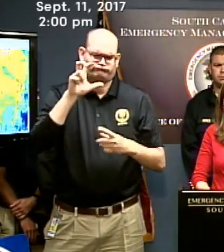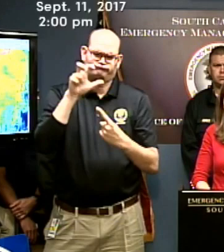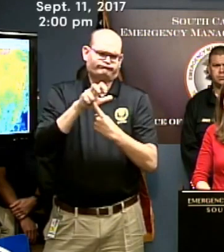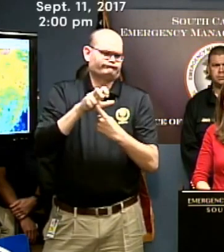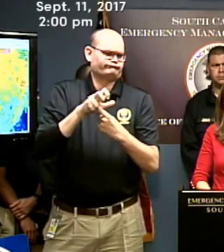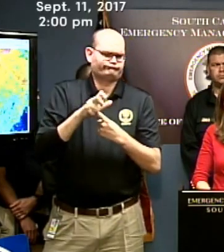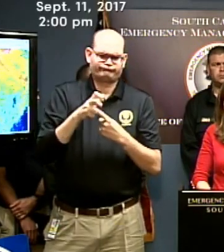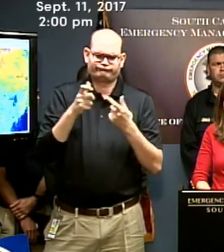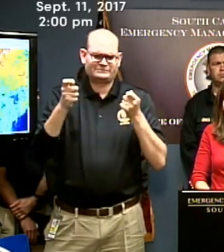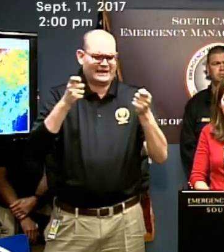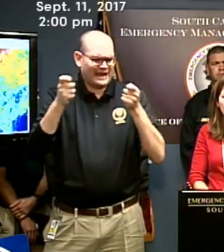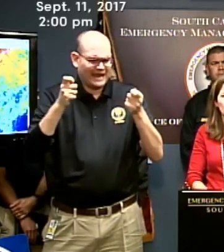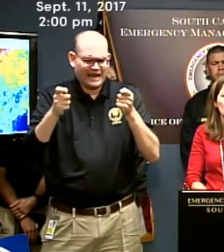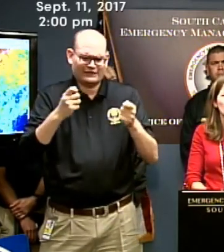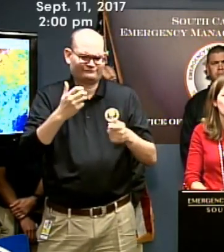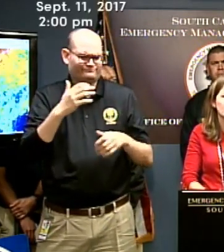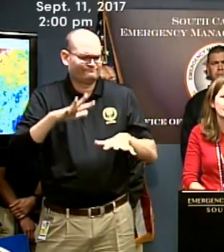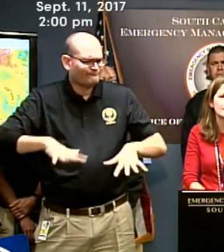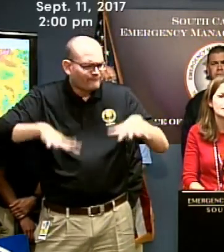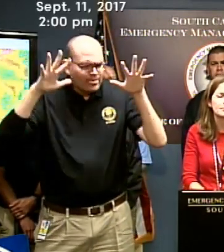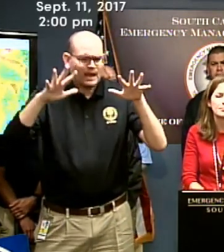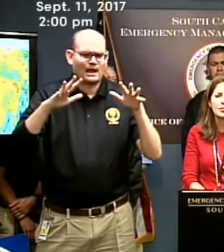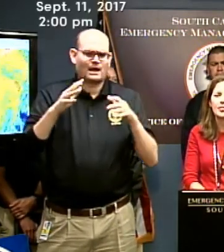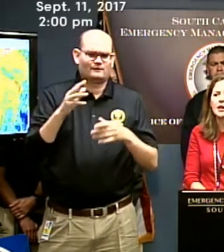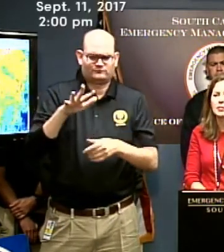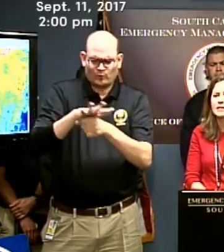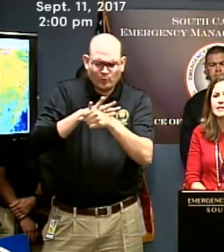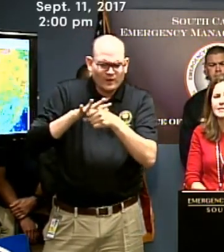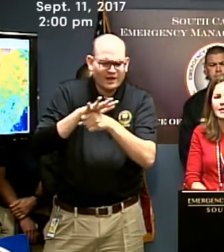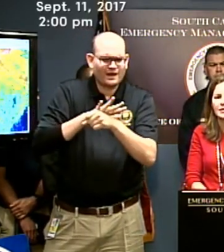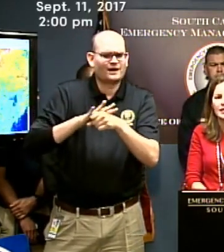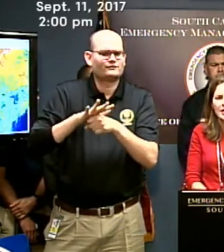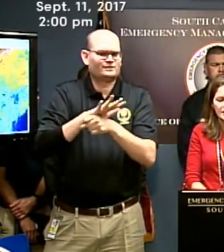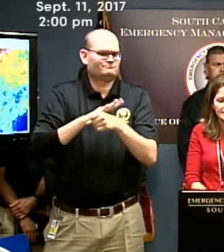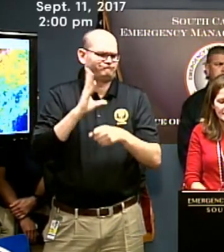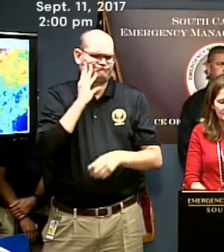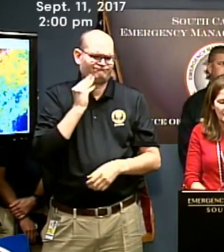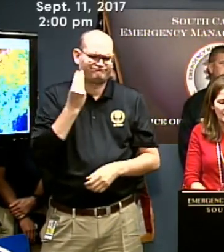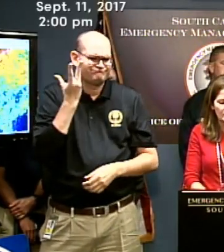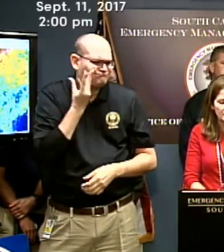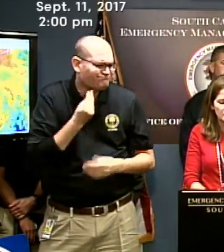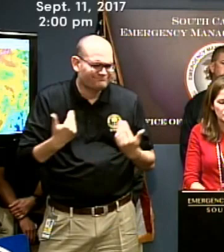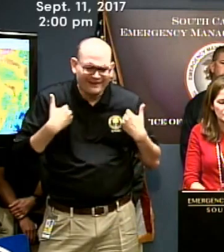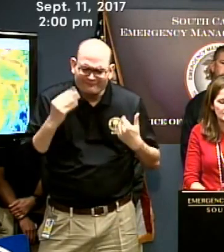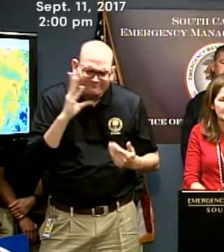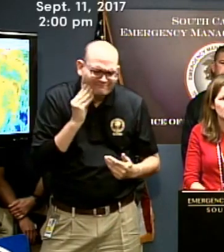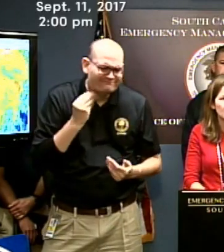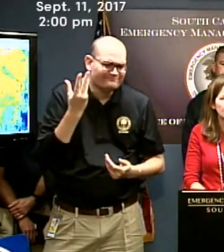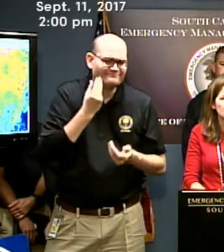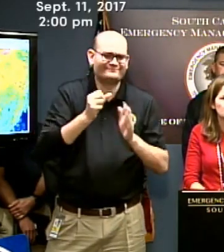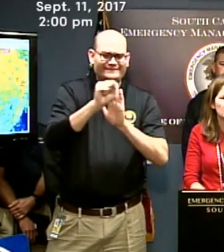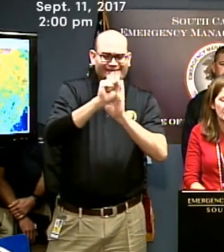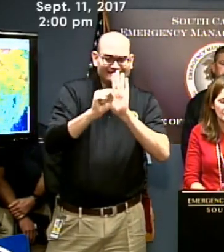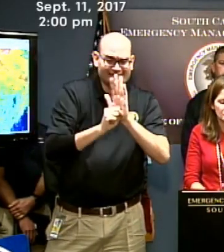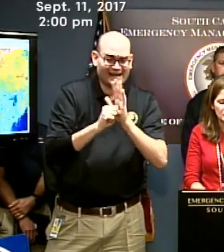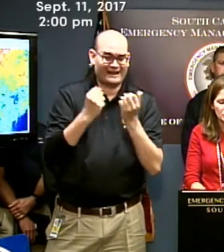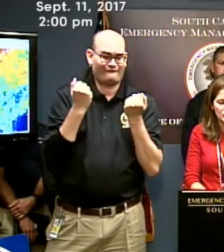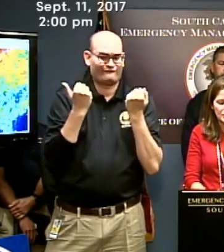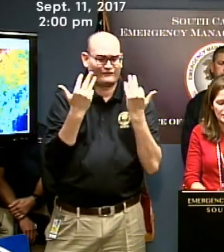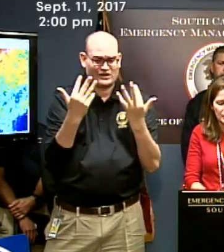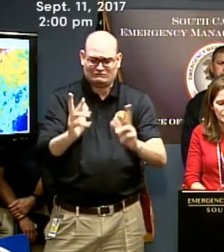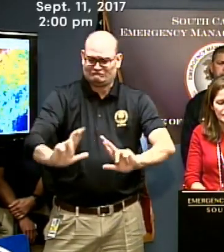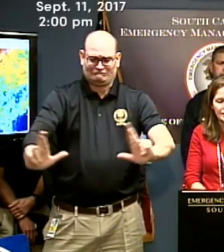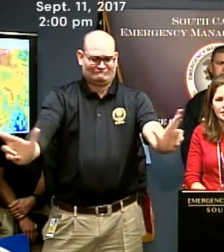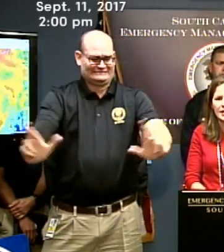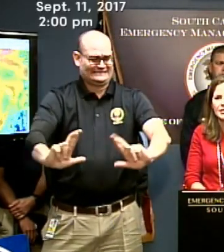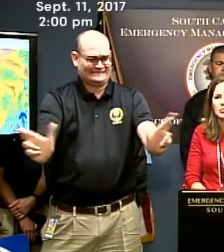weather conditions and the flooding in their local areas. That being said, State Fire continues to stand ready to provide resources